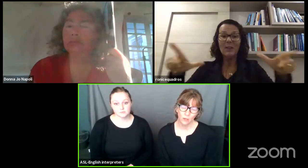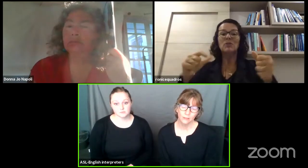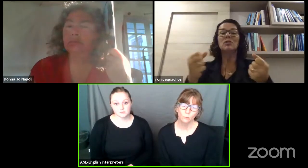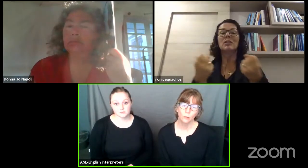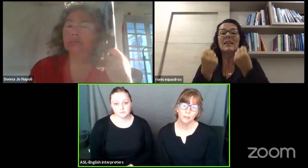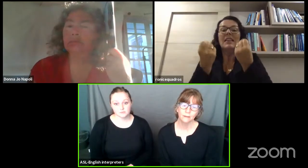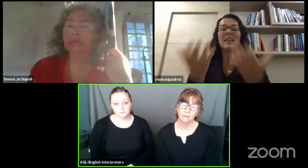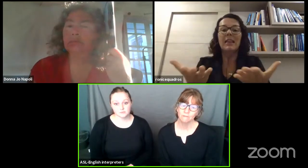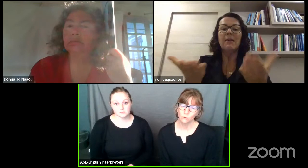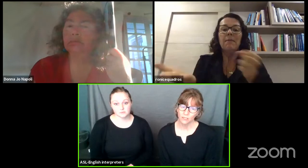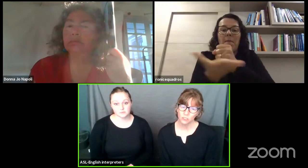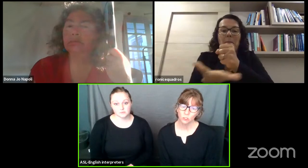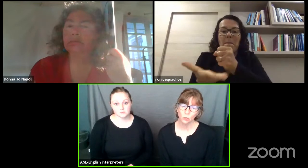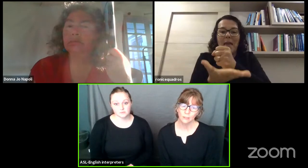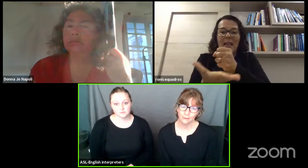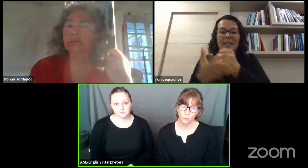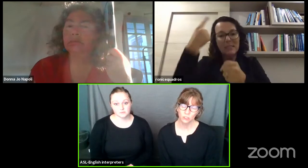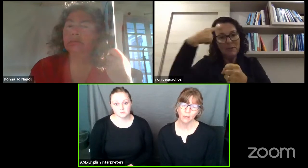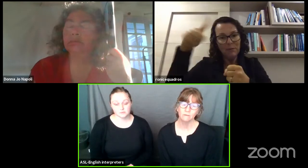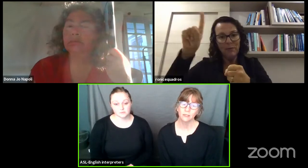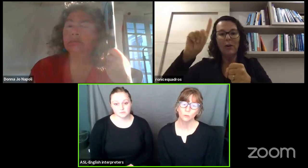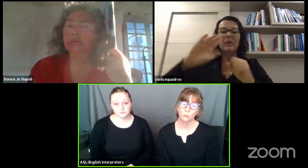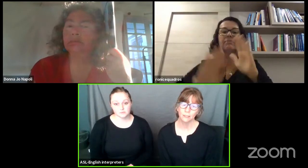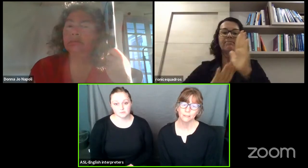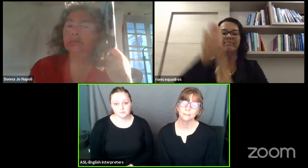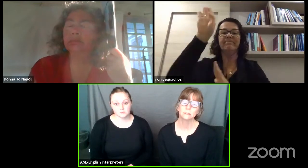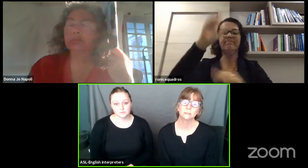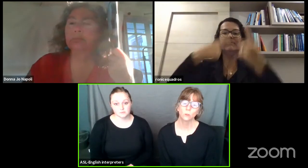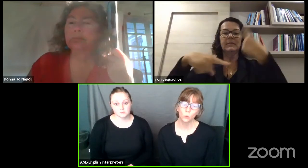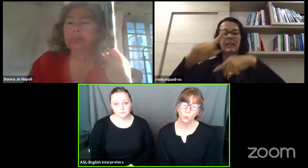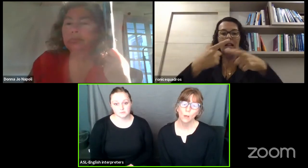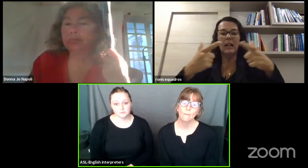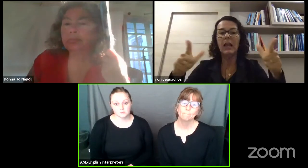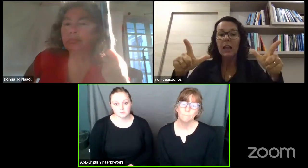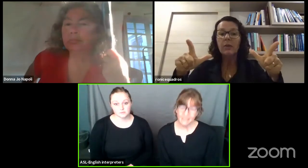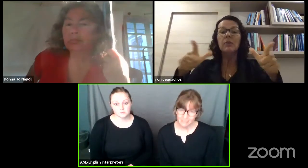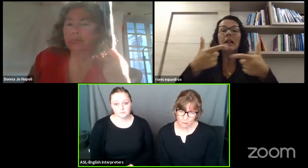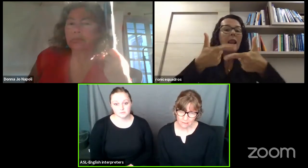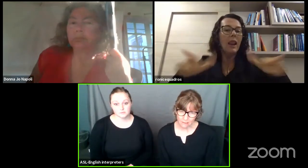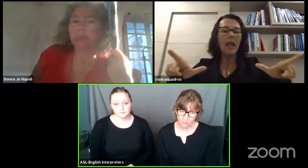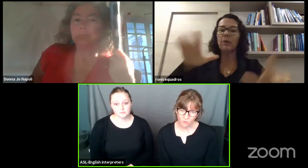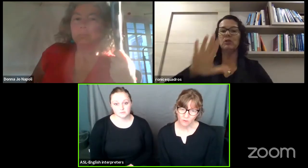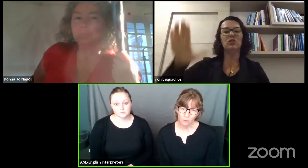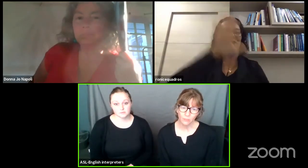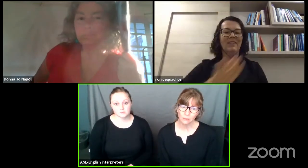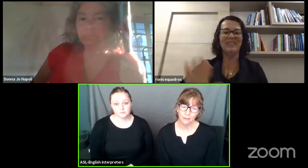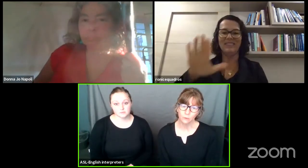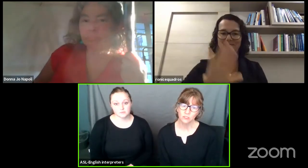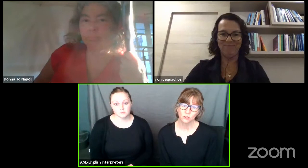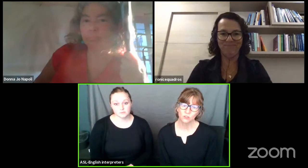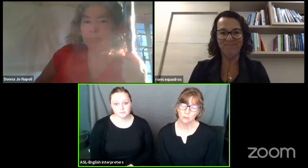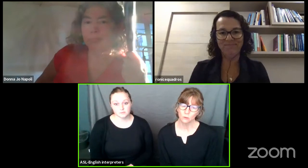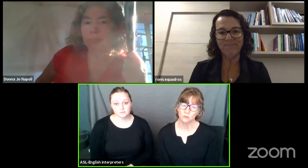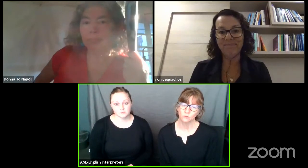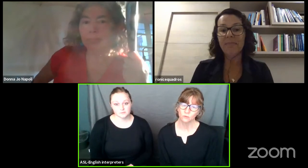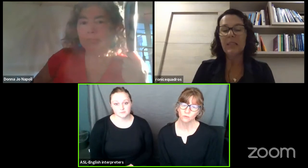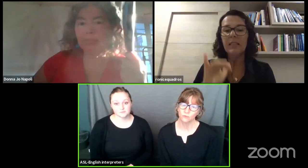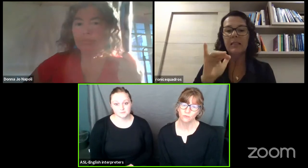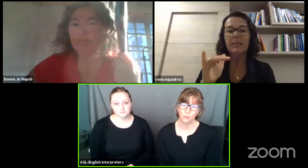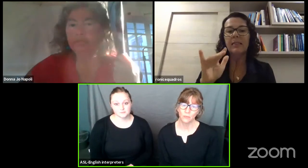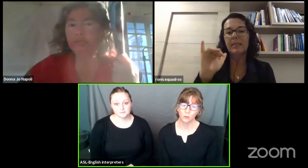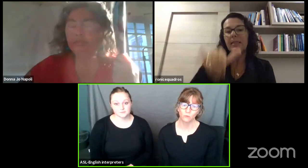that's fine, but that foundational language, having it in place, is so basic to them developing language